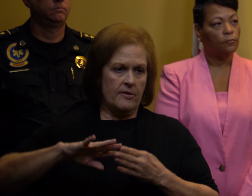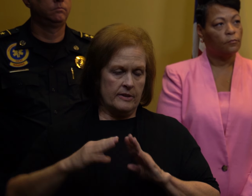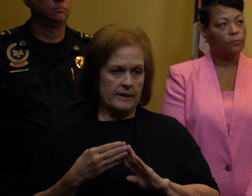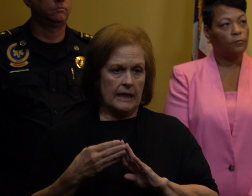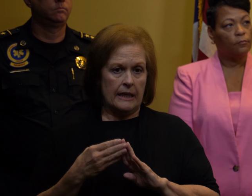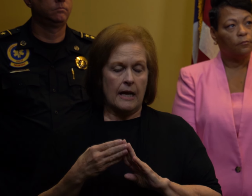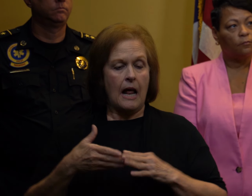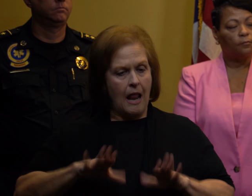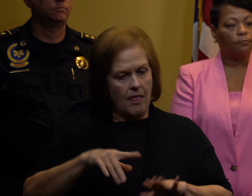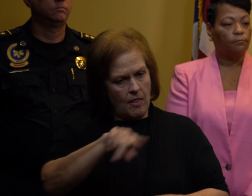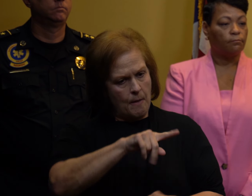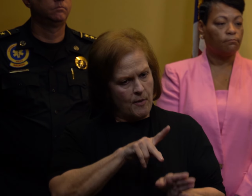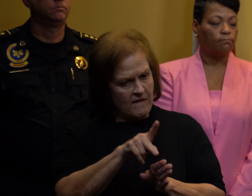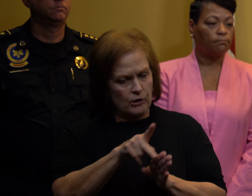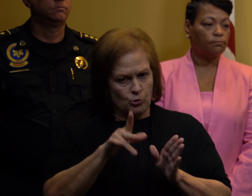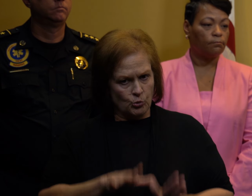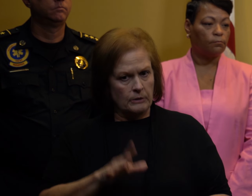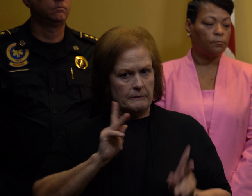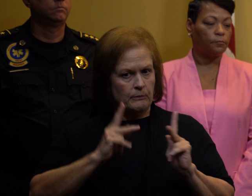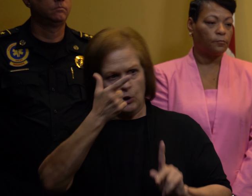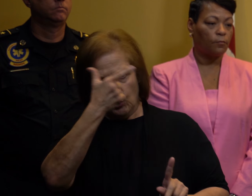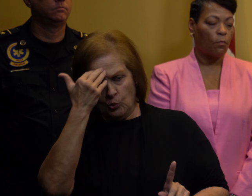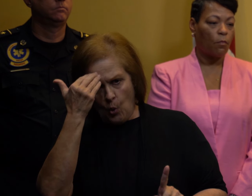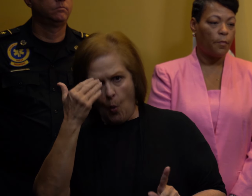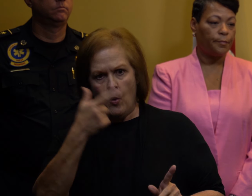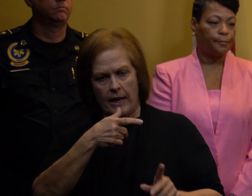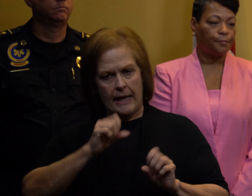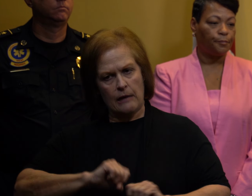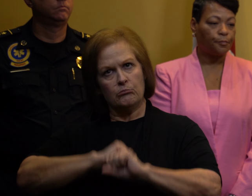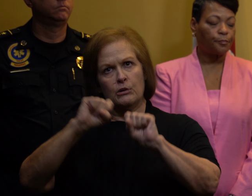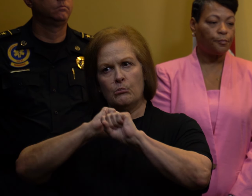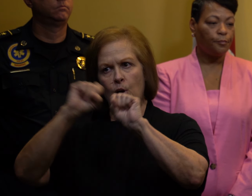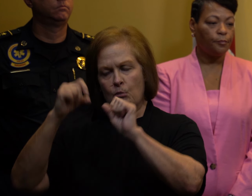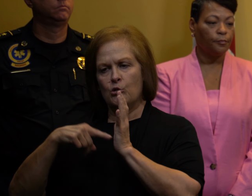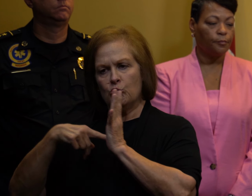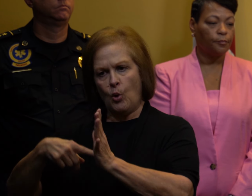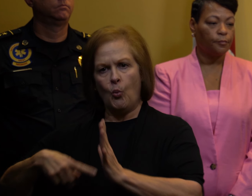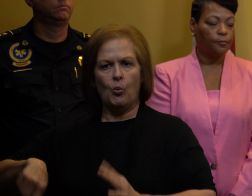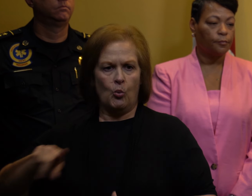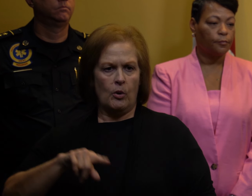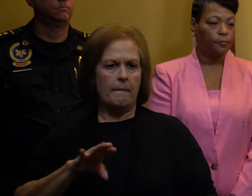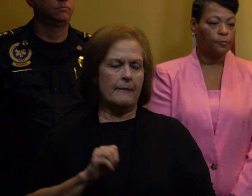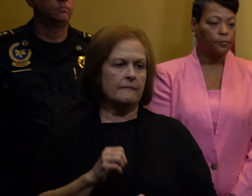weekend. Let the professionals do the work. It'll be a much better show, and it'll be safer for everyone.